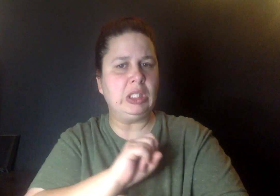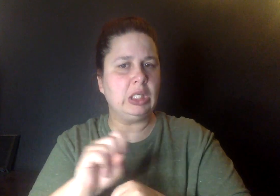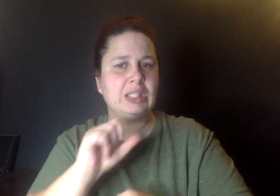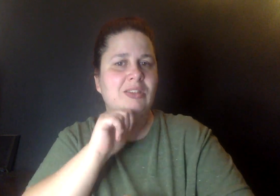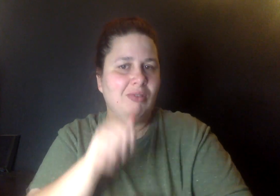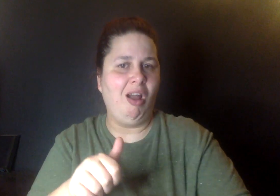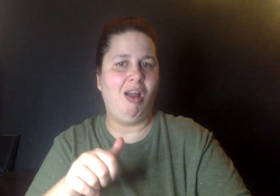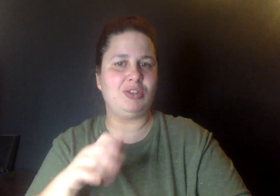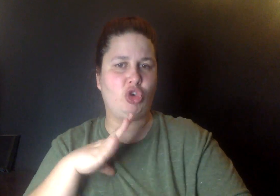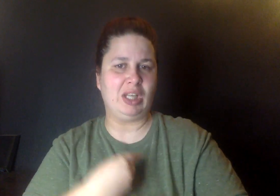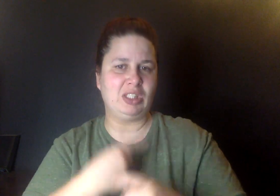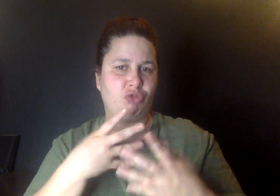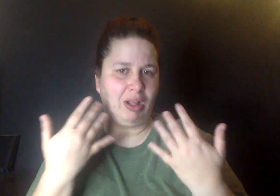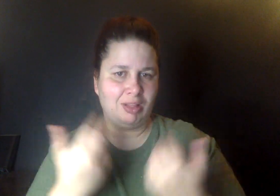not trans friendly.